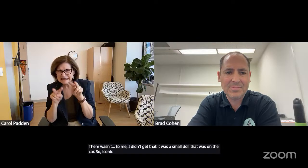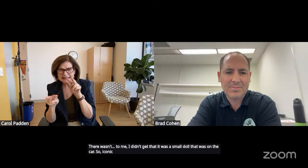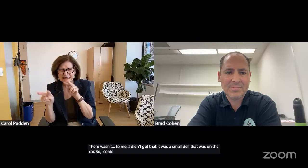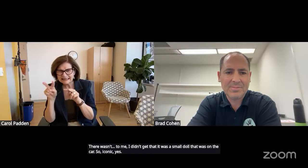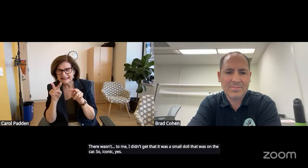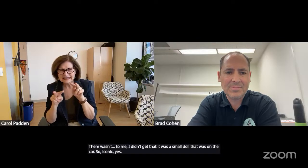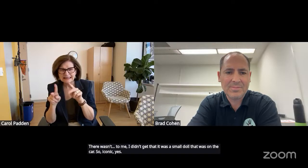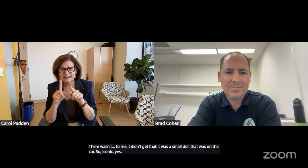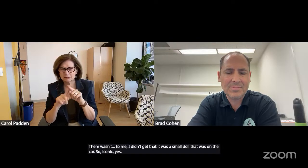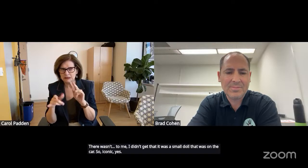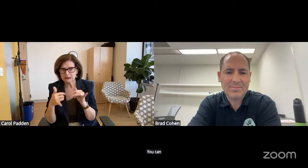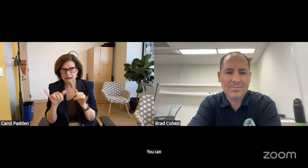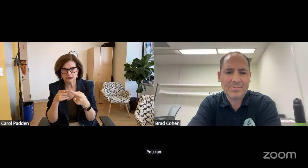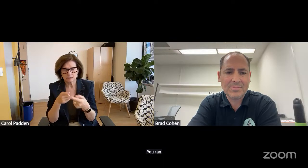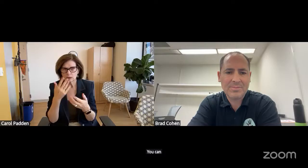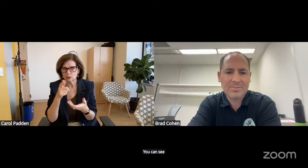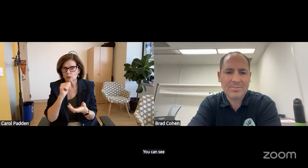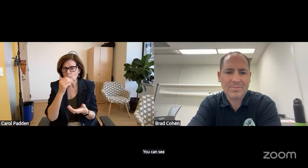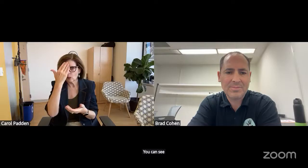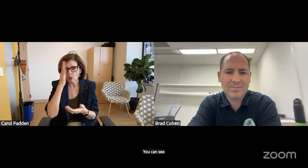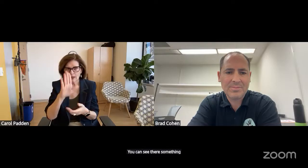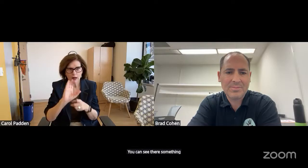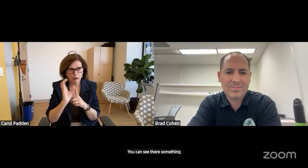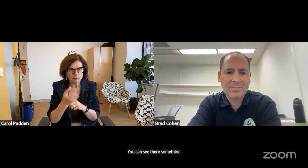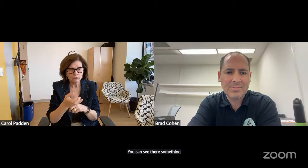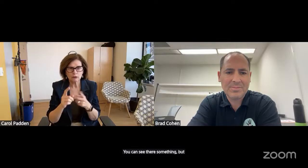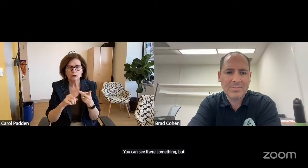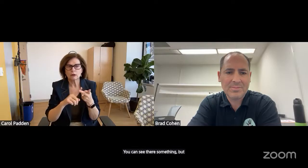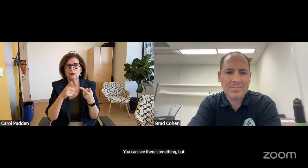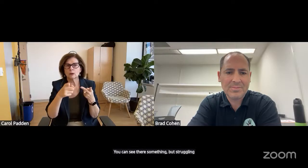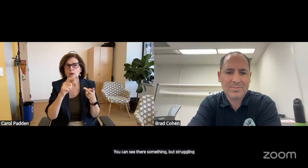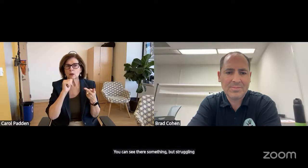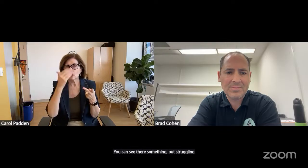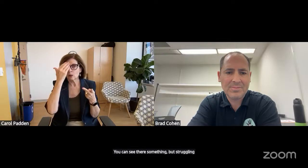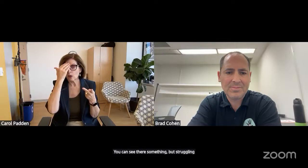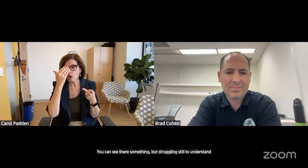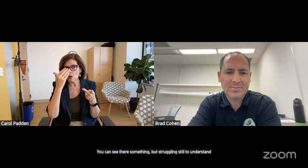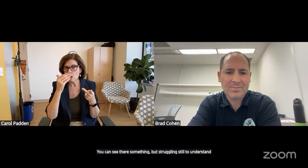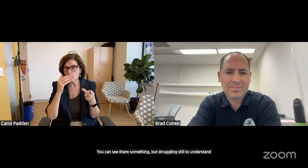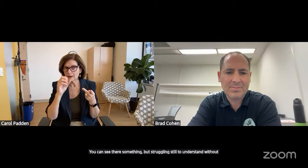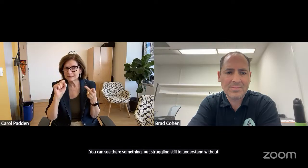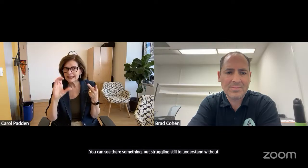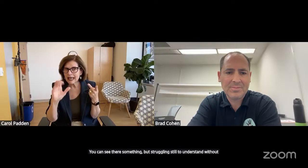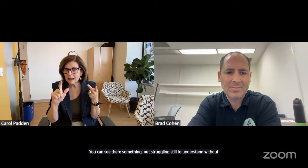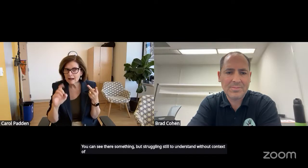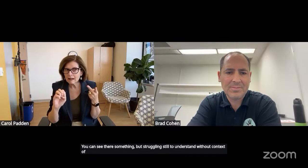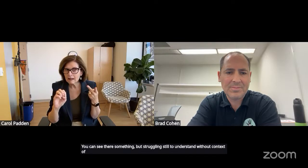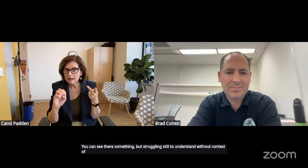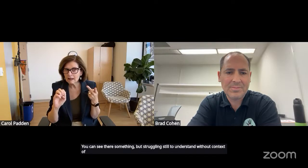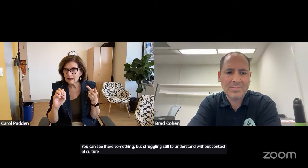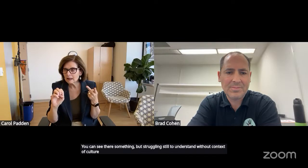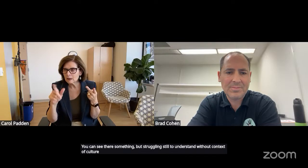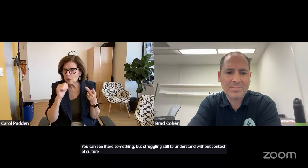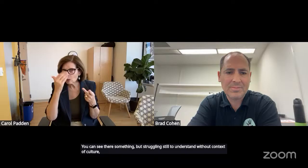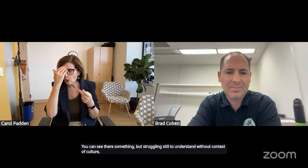yes, you can see there something, but struggling still to understand without context of culture,